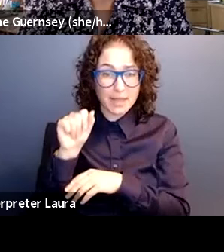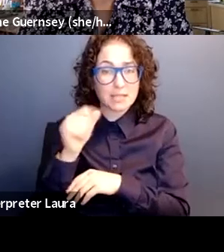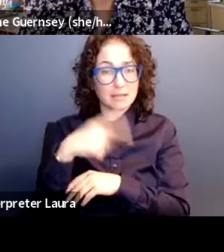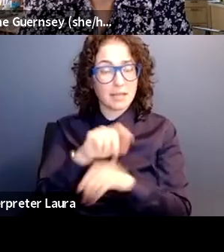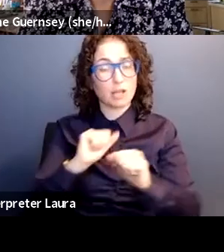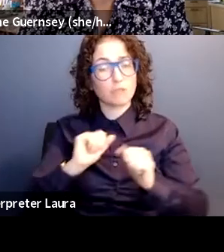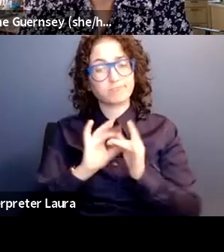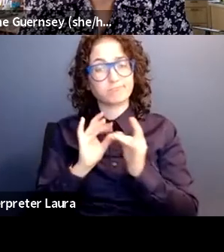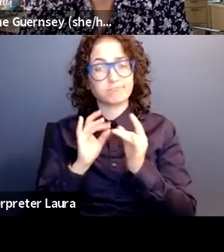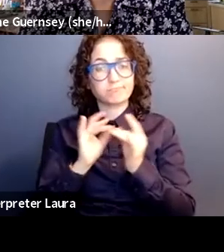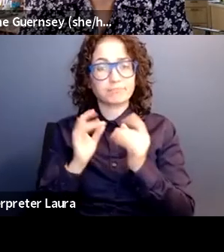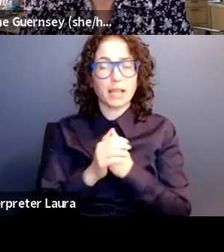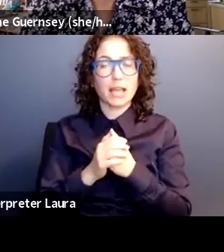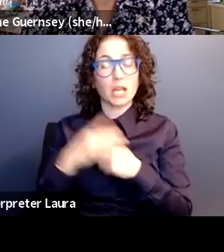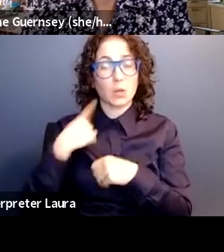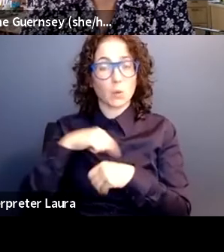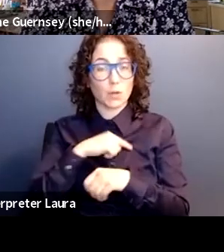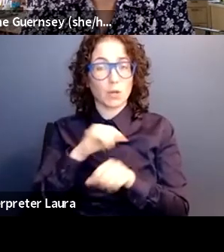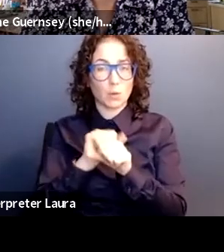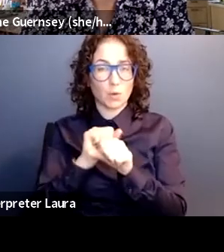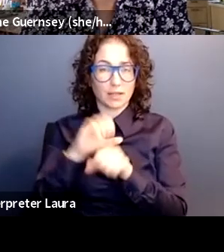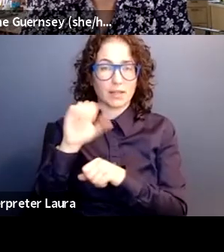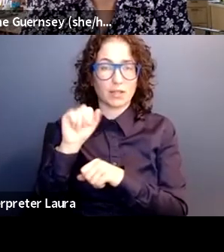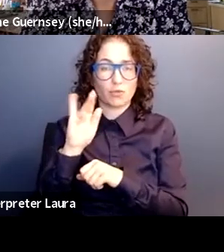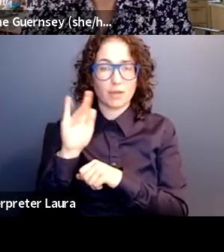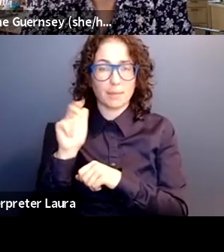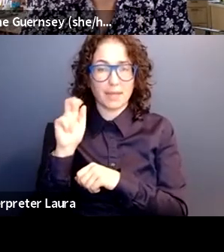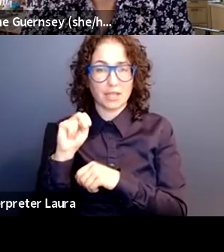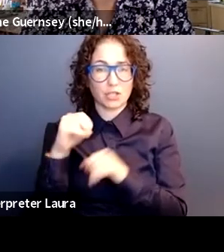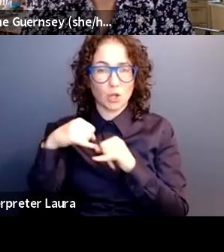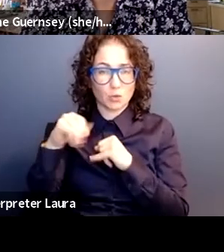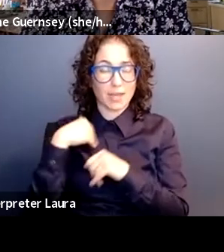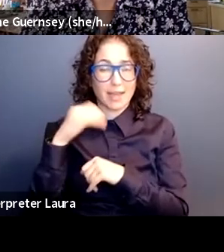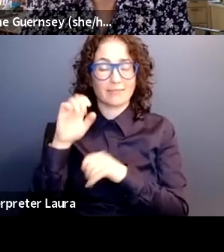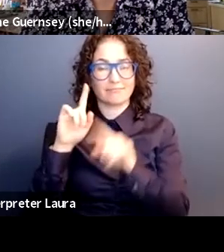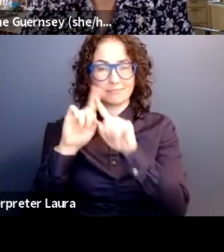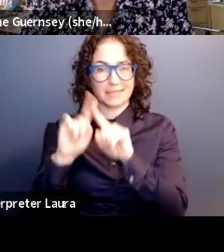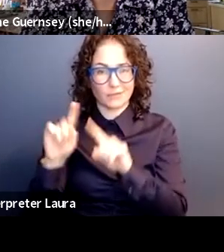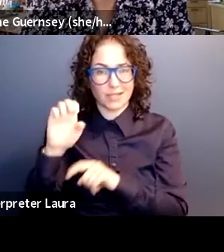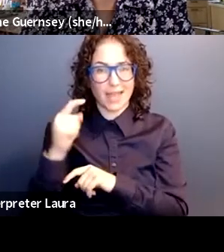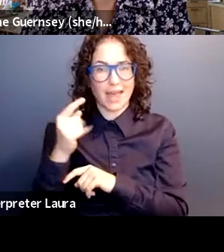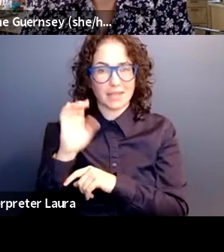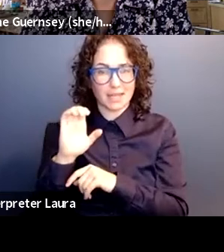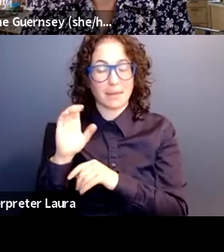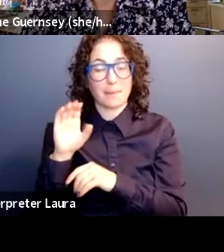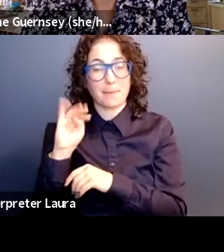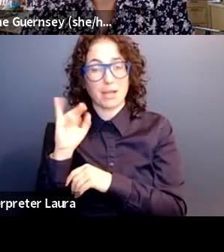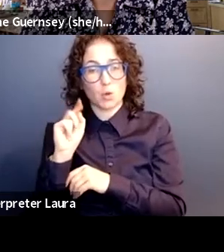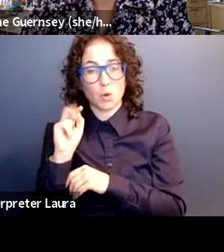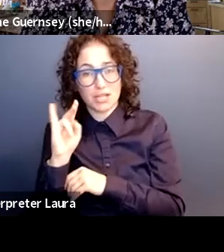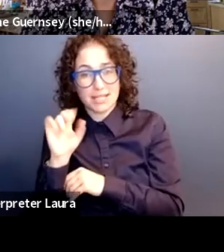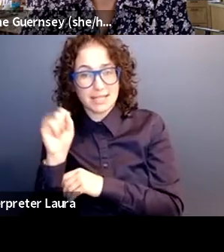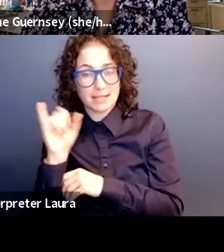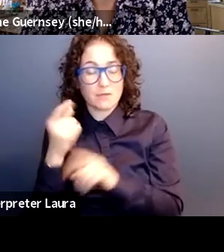sharing, even though we work in the Caribbean coast in Nicaragua where we have ethnic minorities. So we also produce content coming